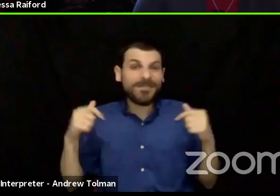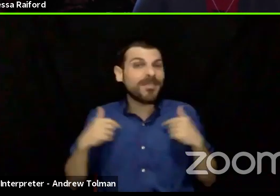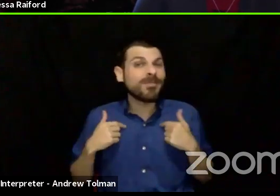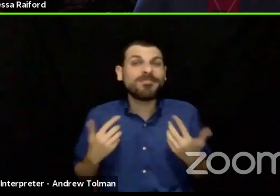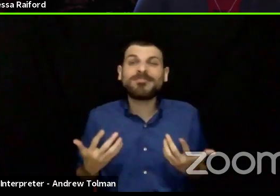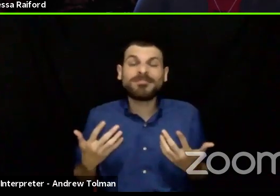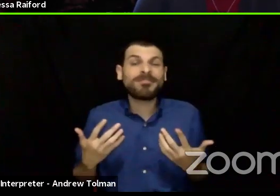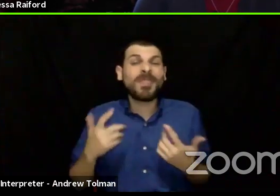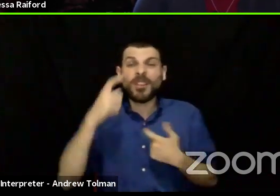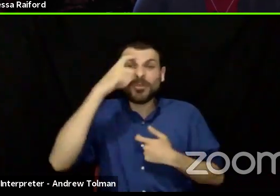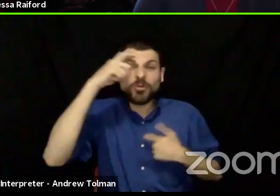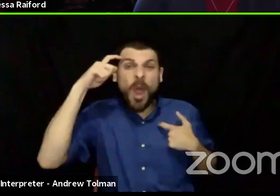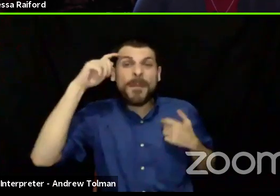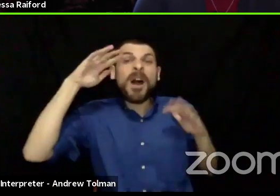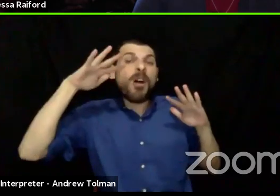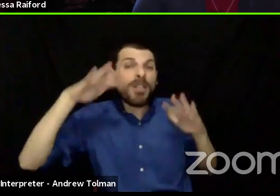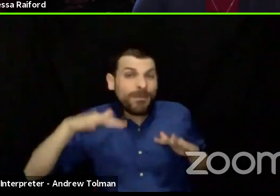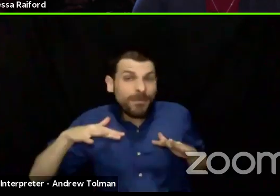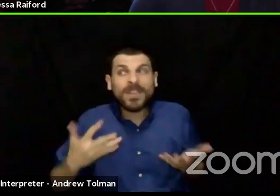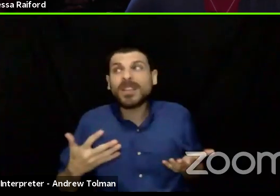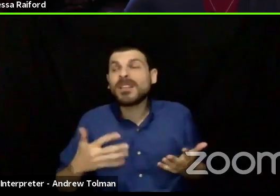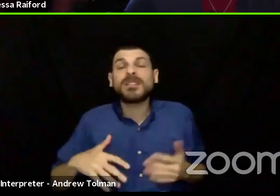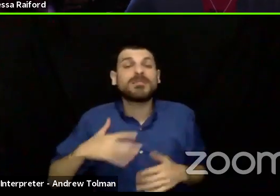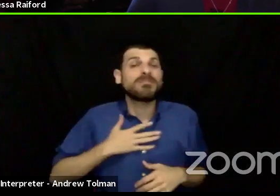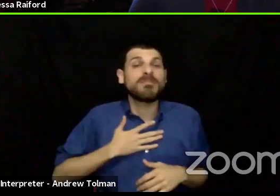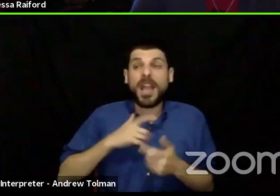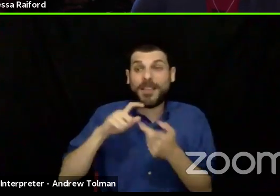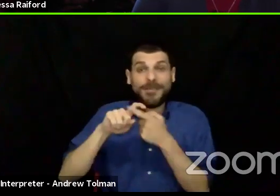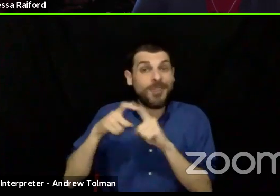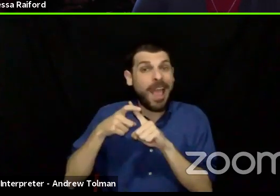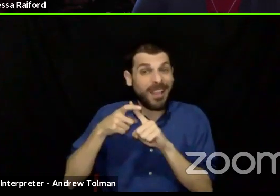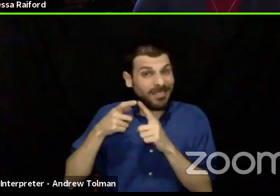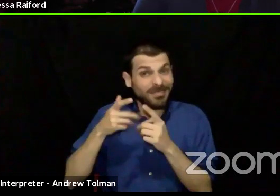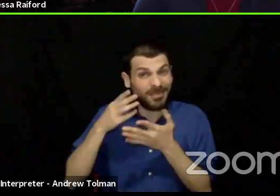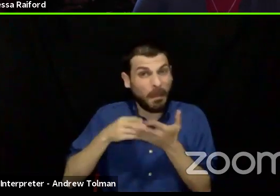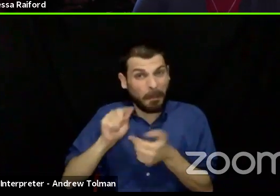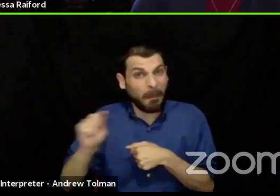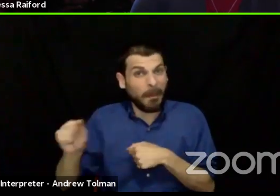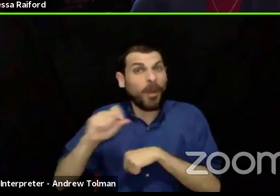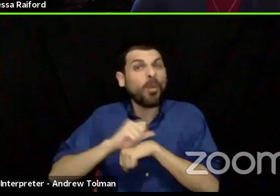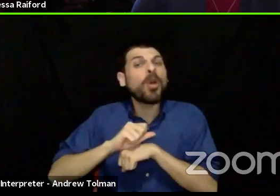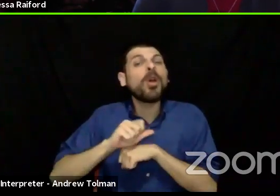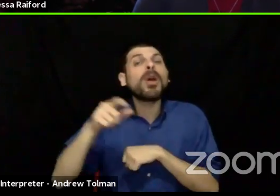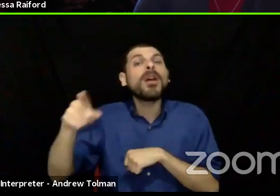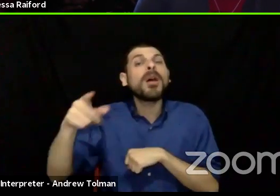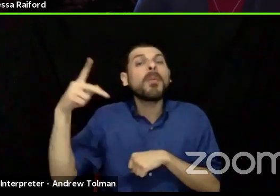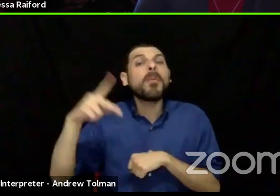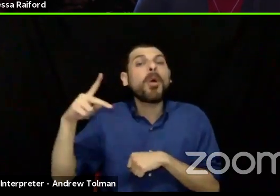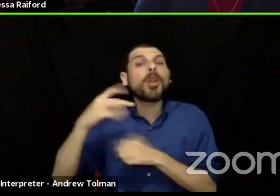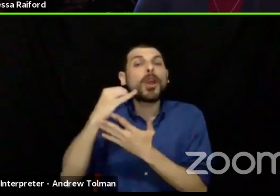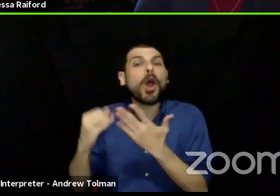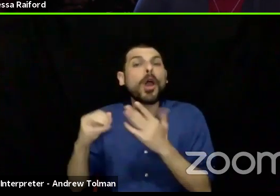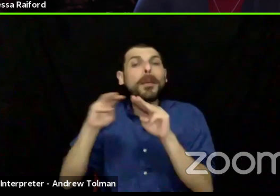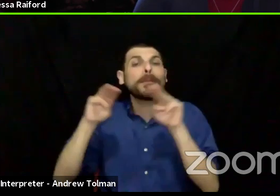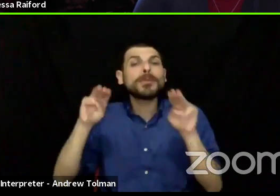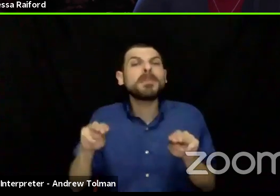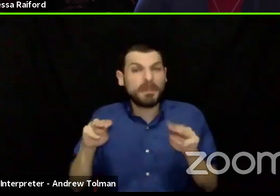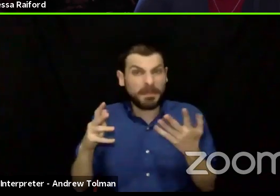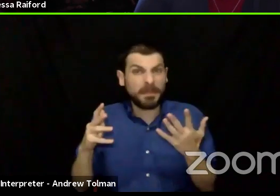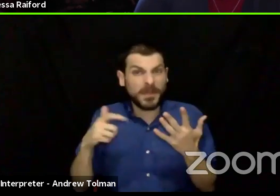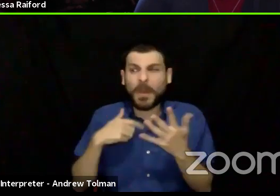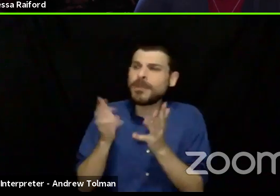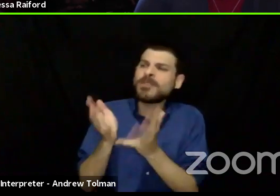talked to my friends at the Portland Art Museum, and we made it available to people that could not afford to go to the museum with their children, and